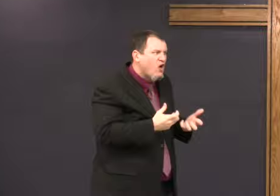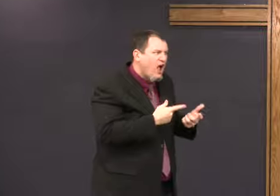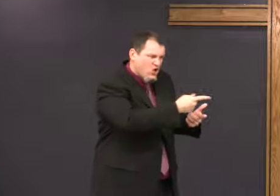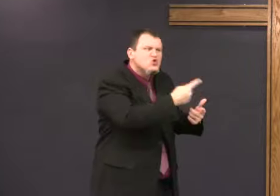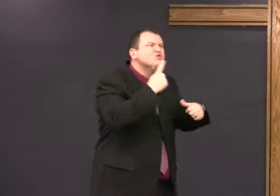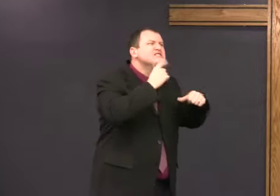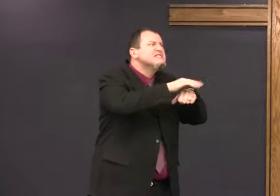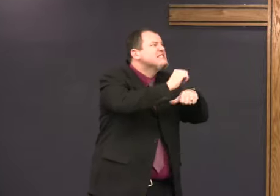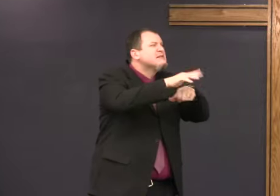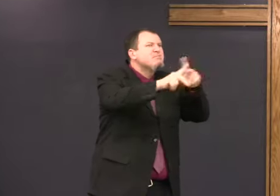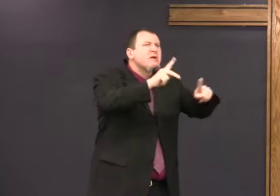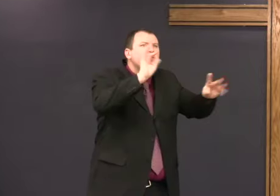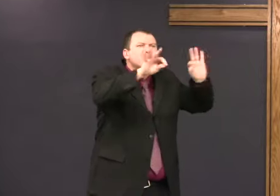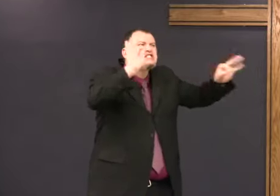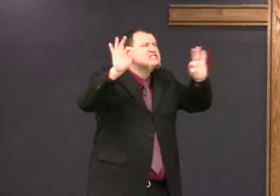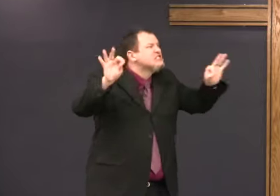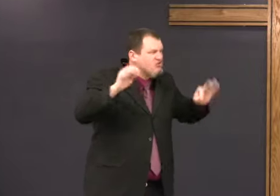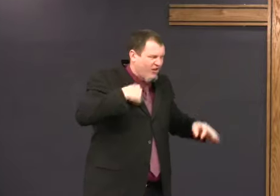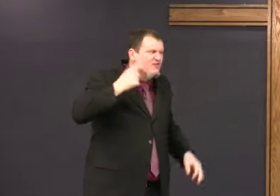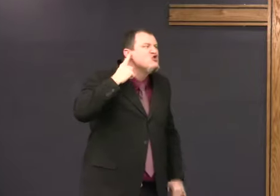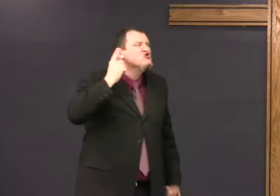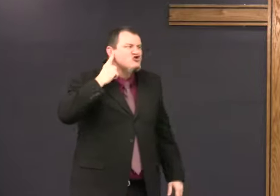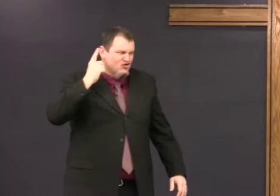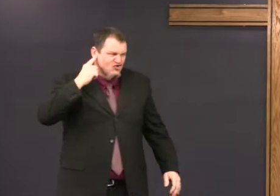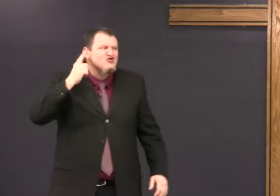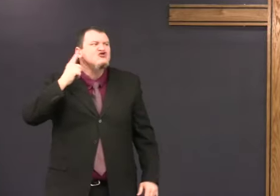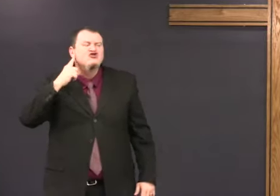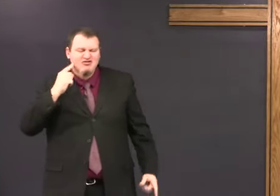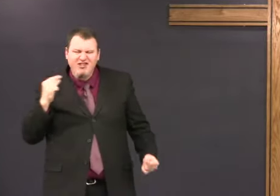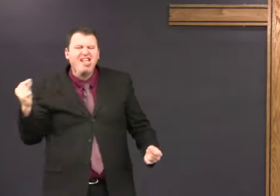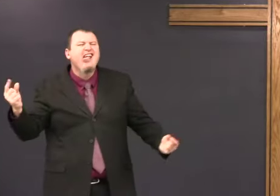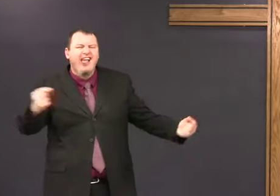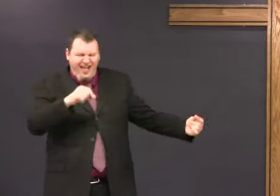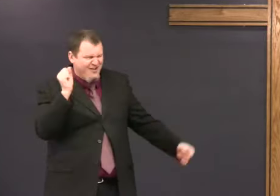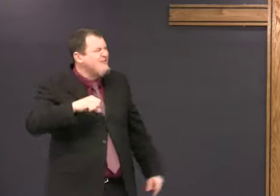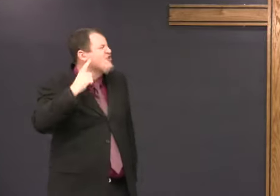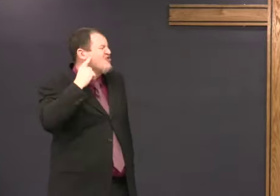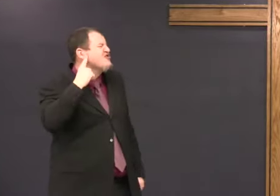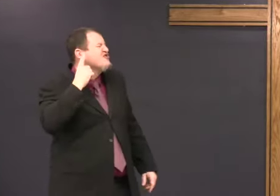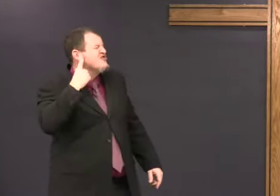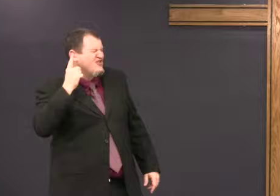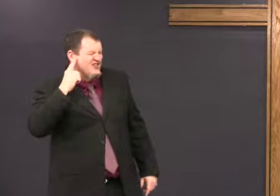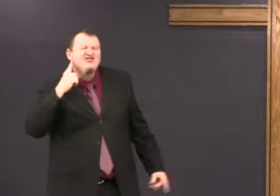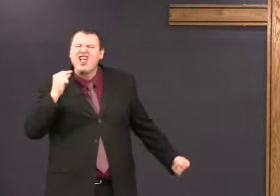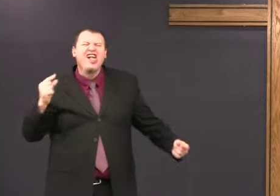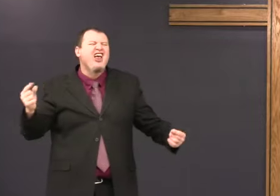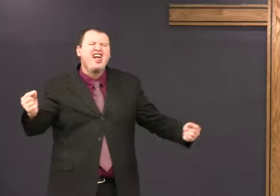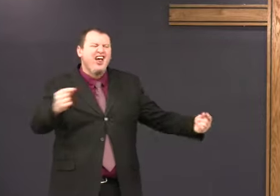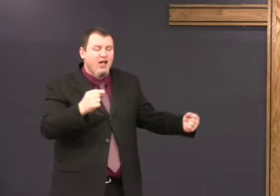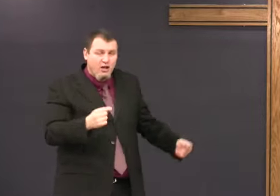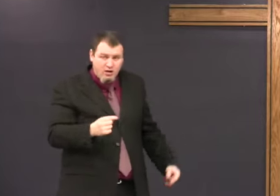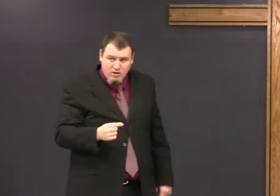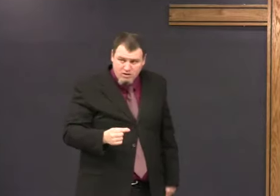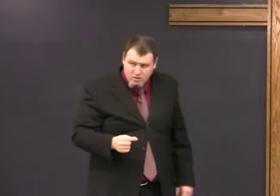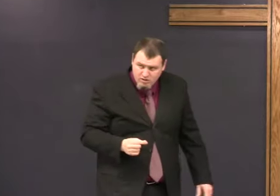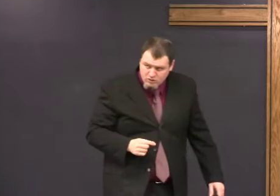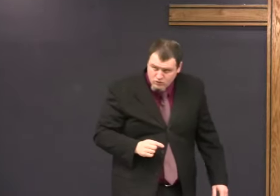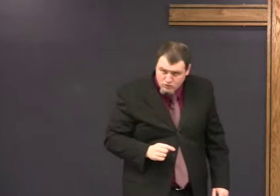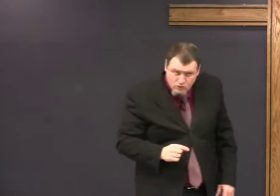yourself, and that's what you want, and you're still going to see people out preaching, and I've heard it. I've heard this is the rumor going around, and I know what's